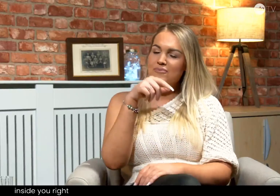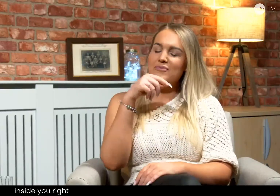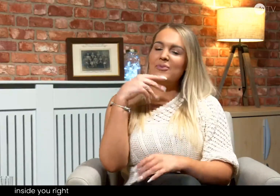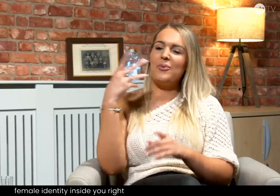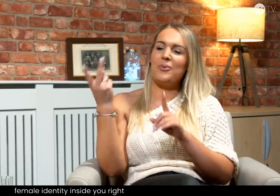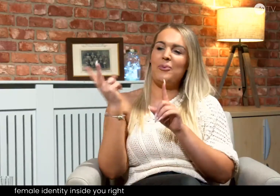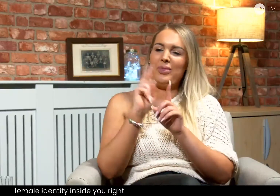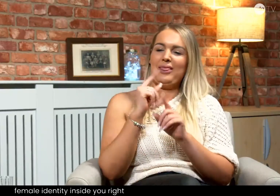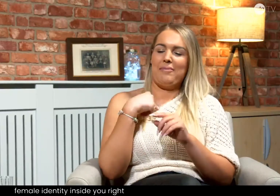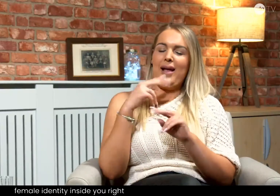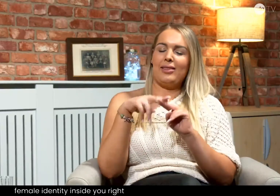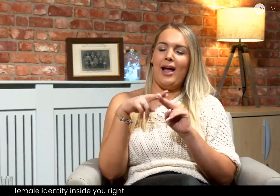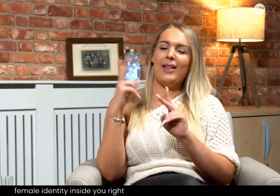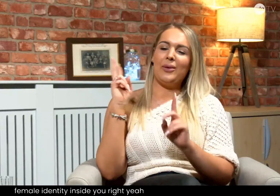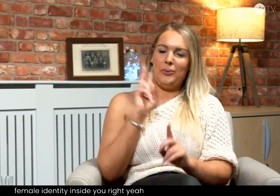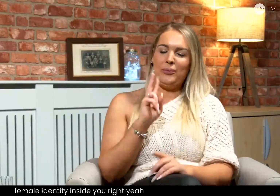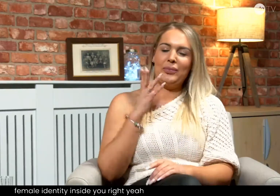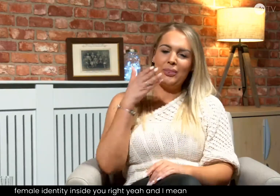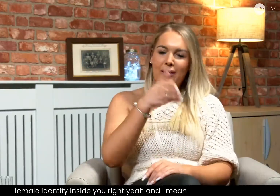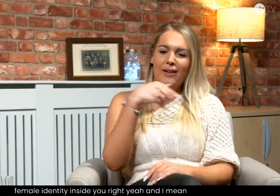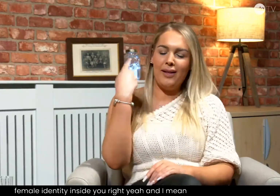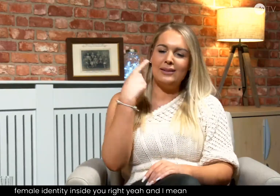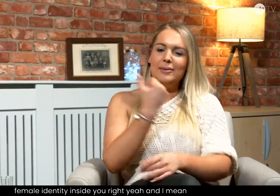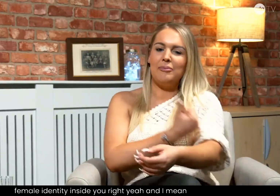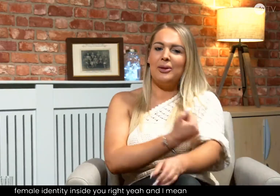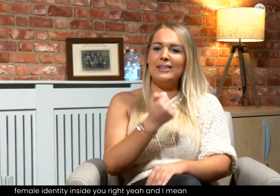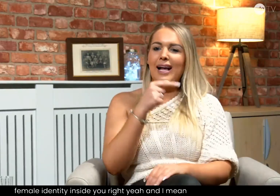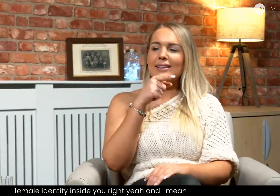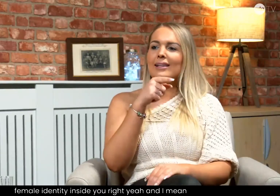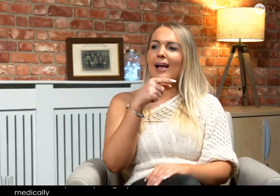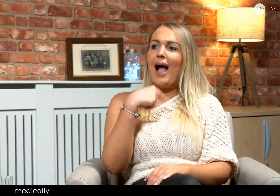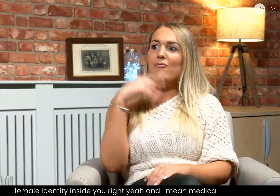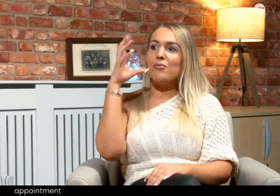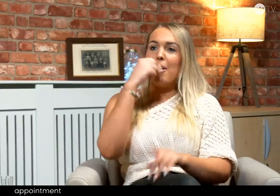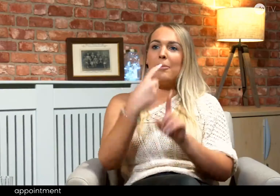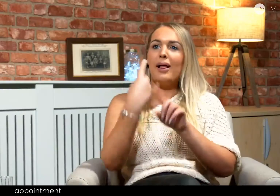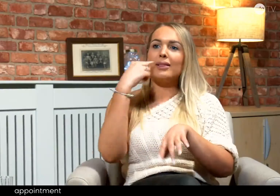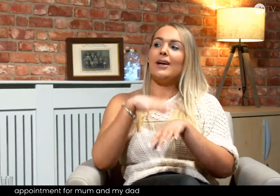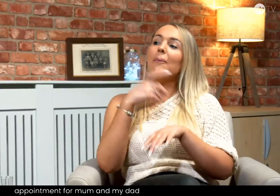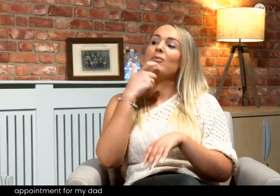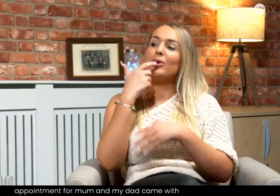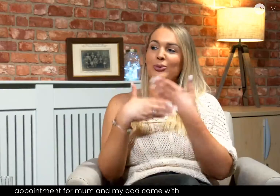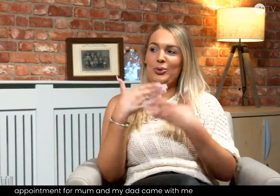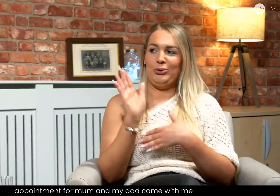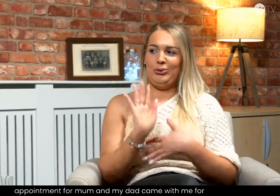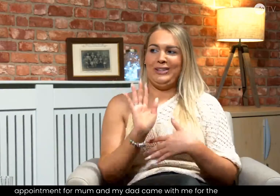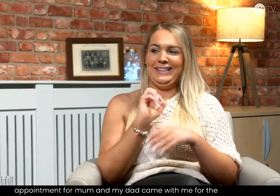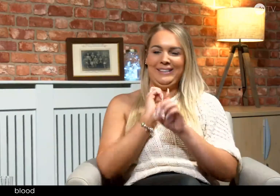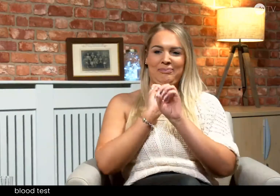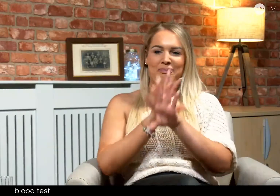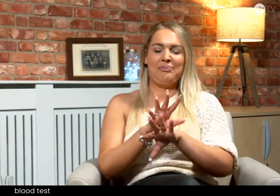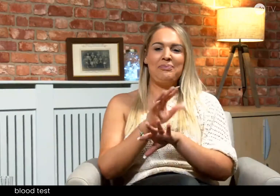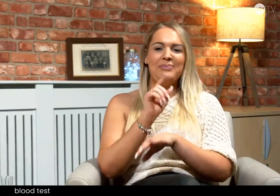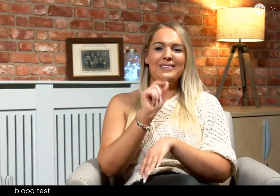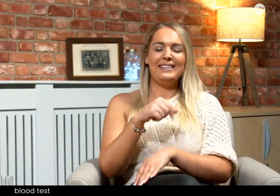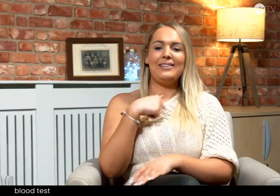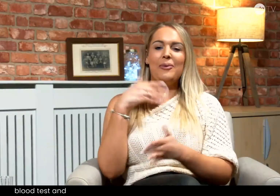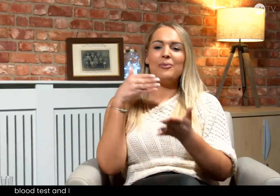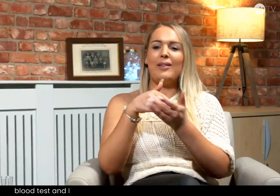Yeah, and I mean, at medical appointments, my mum and my dad came with me for the blood test. And I remember a really funny story, I'll tell